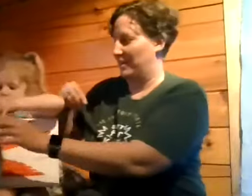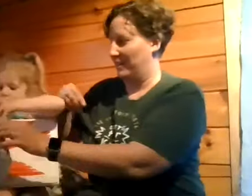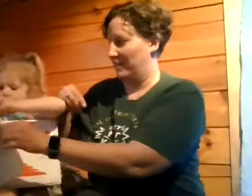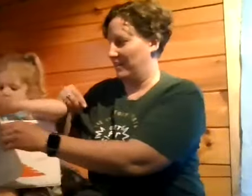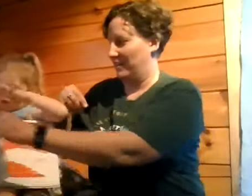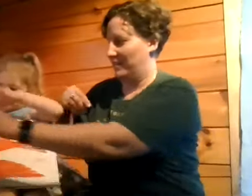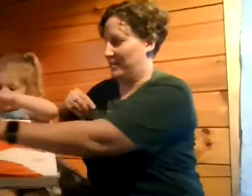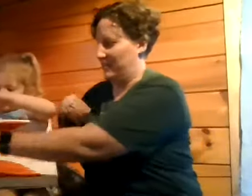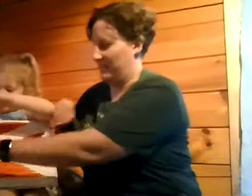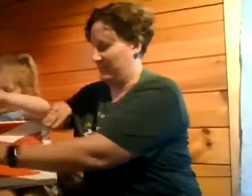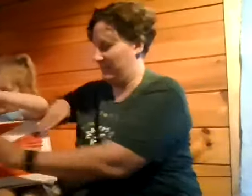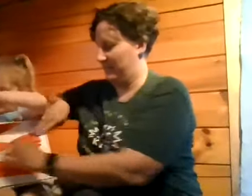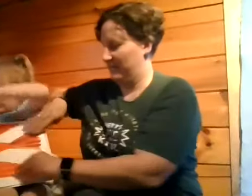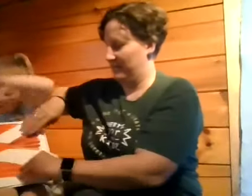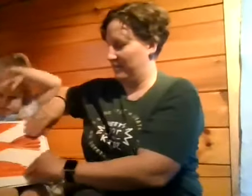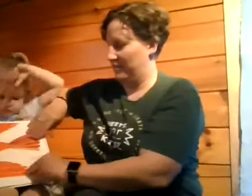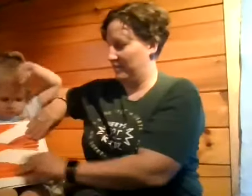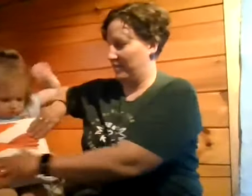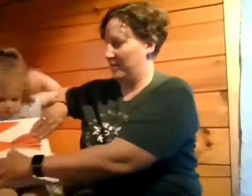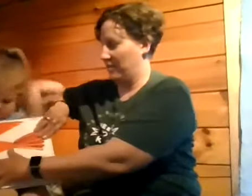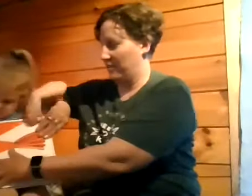Is the little duck over here?